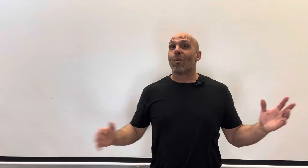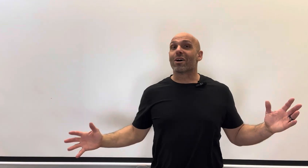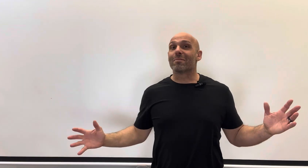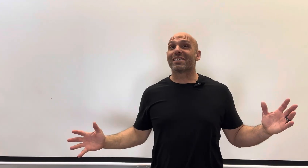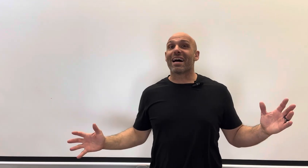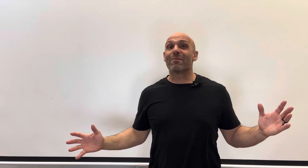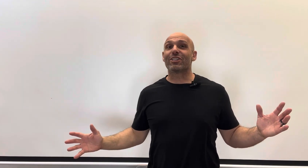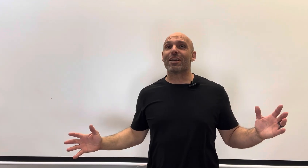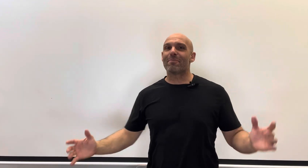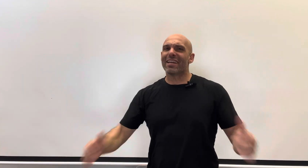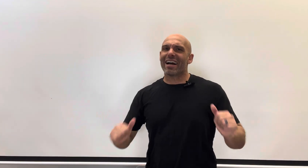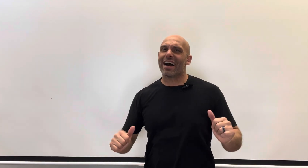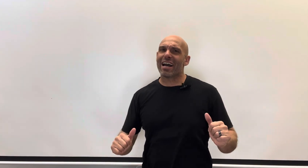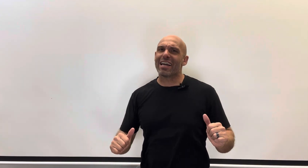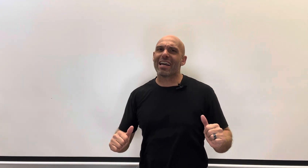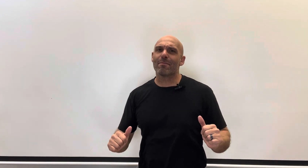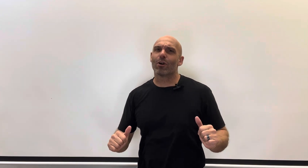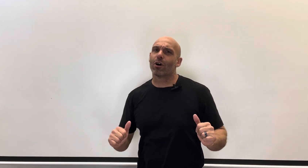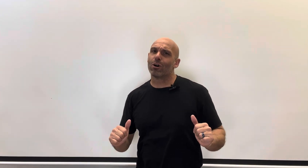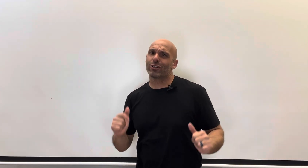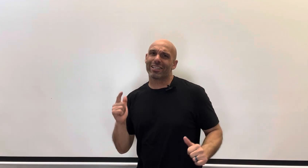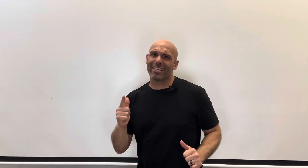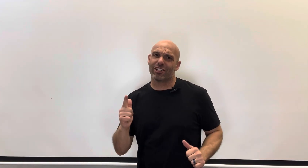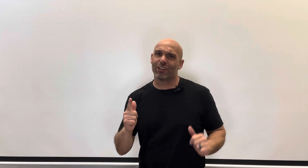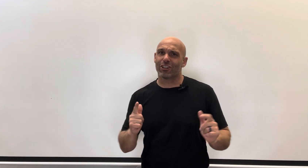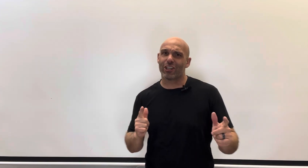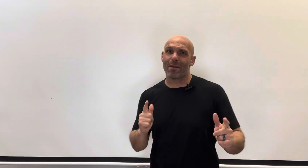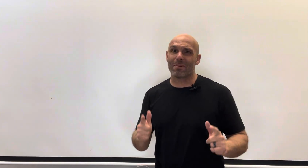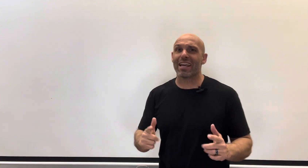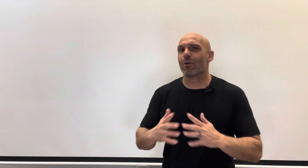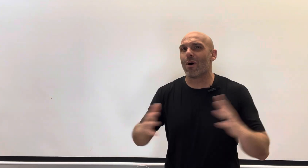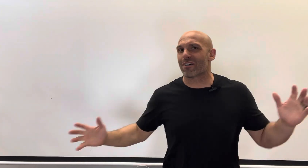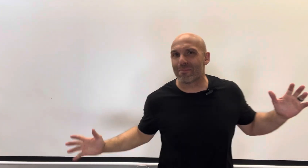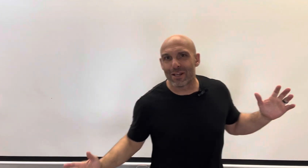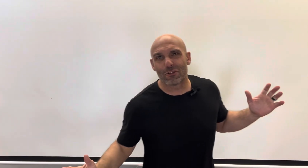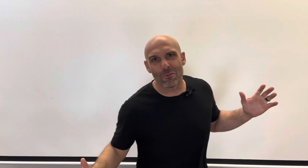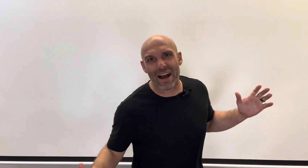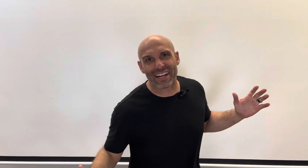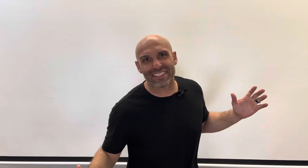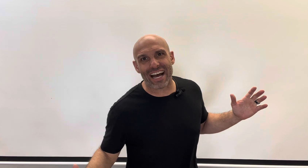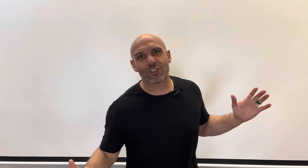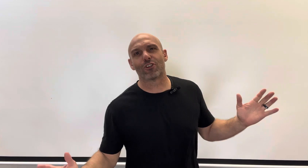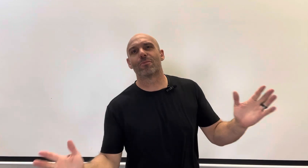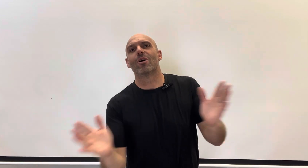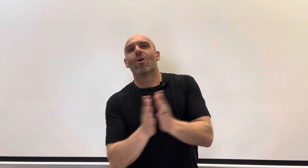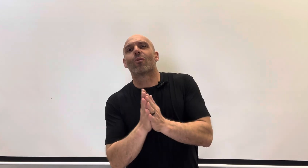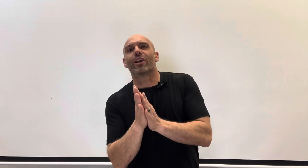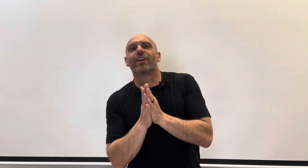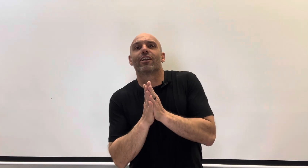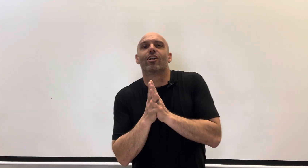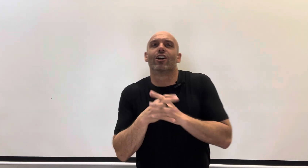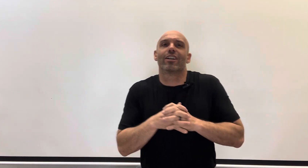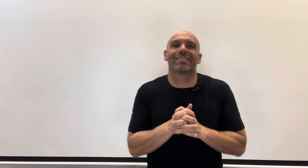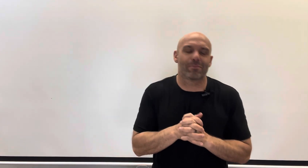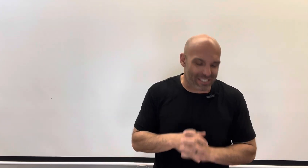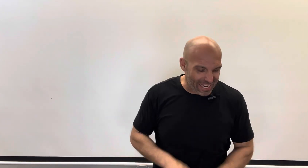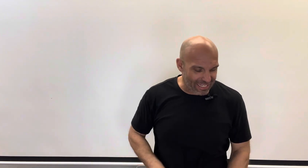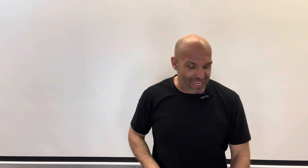Welcome to Sign with JP. I am your host, teacher JP, and welcome to my classroom. We're here to learn some sign language,